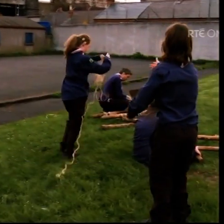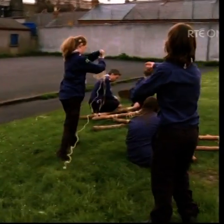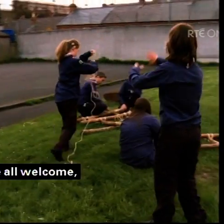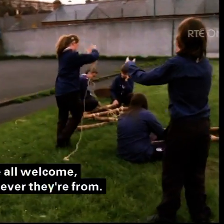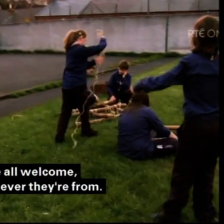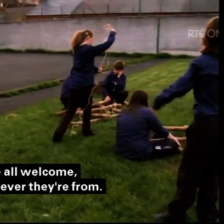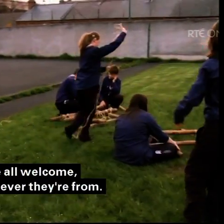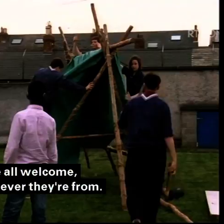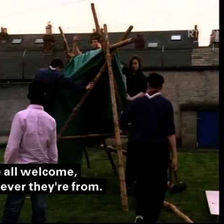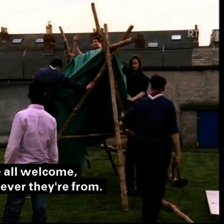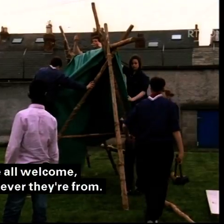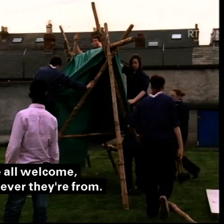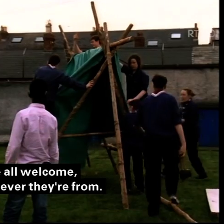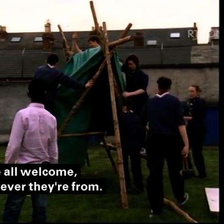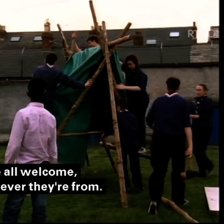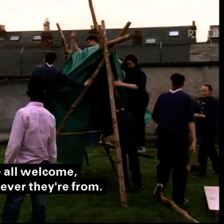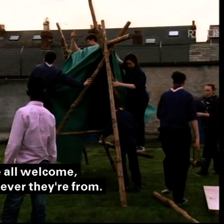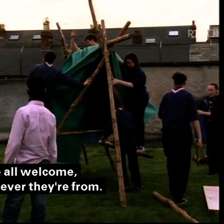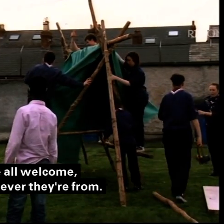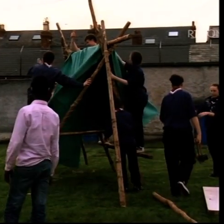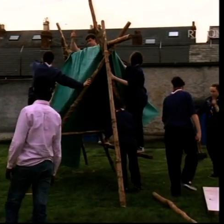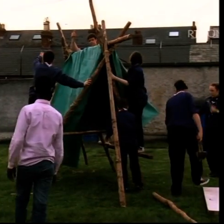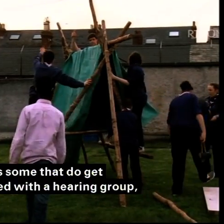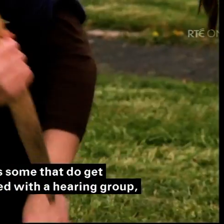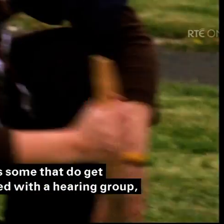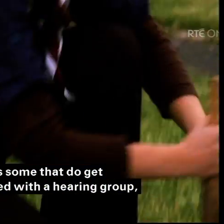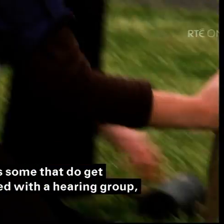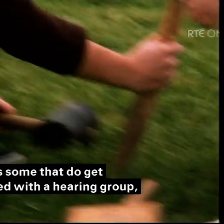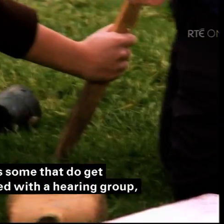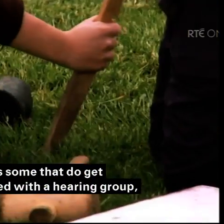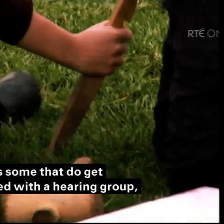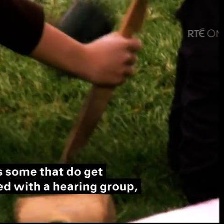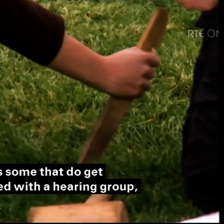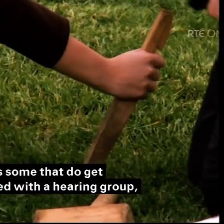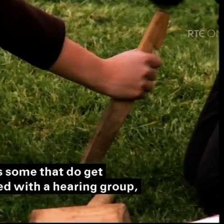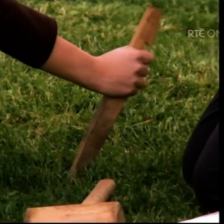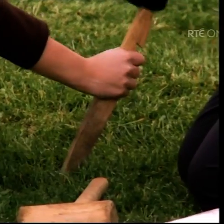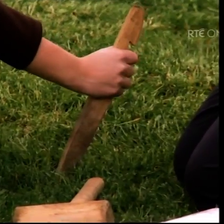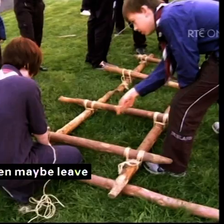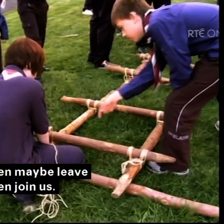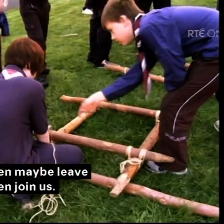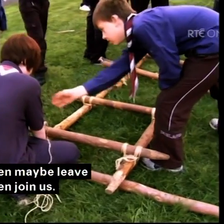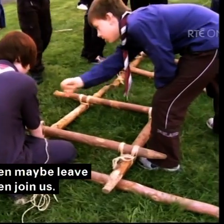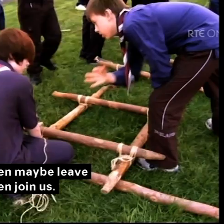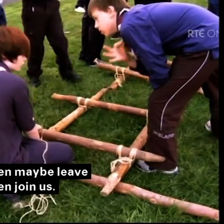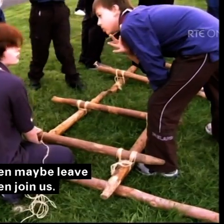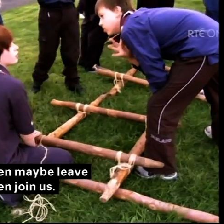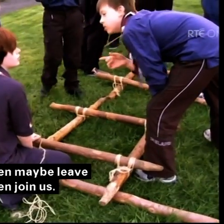group and then maybe leave and join us but they're more than welcome to join us and we all work through our own language and